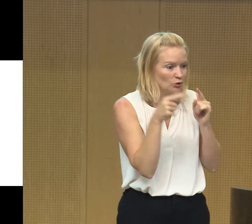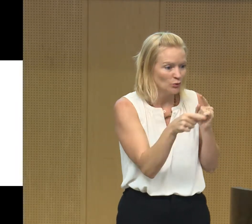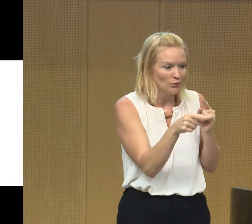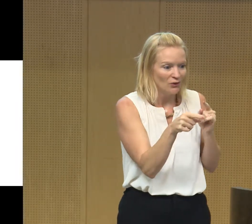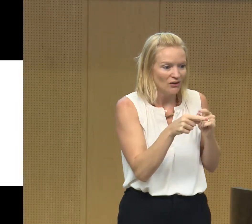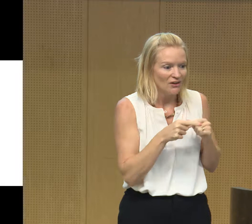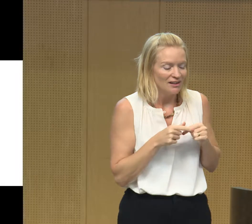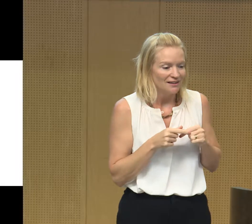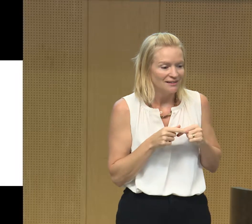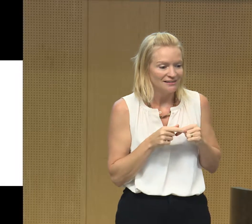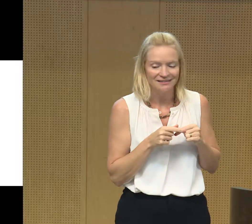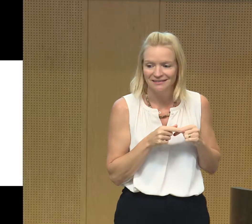Oh,